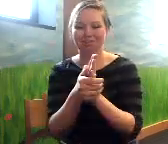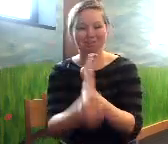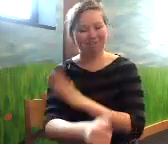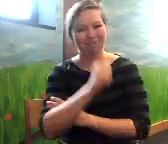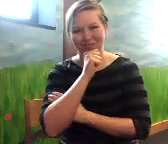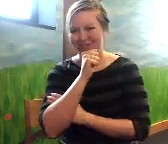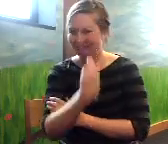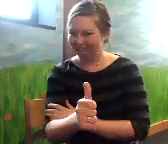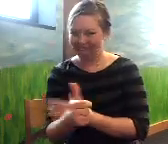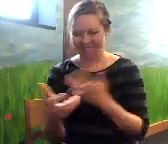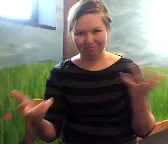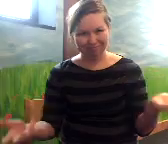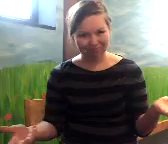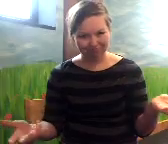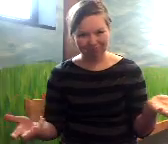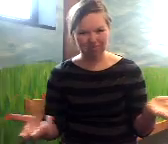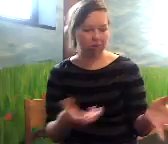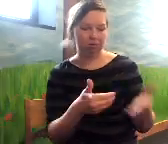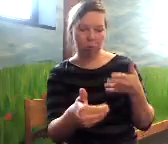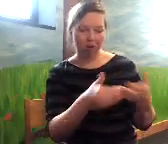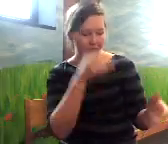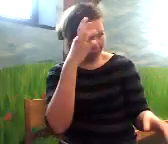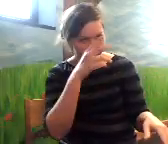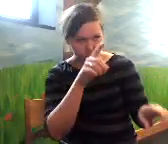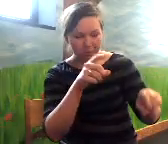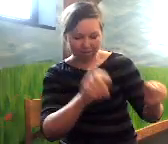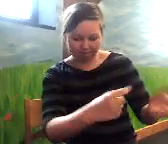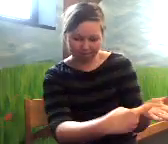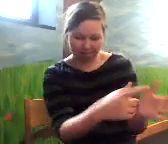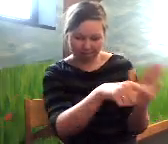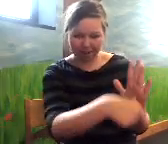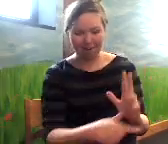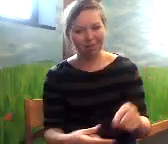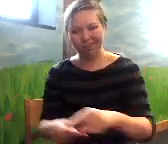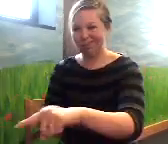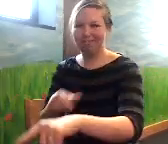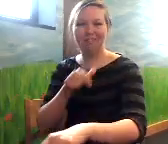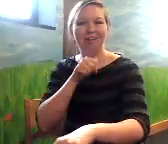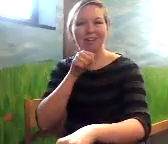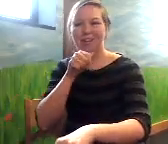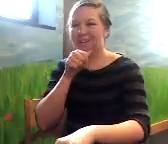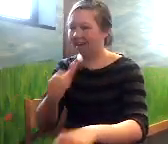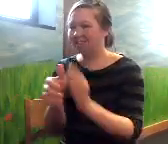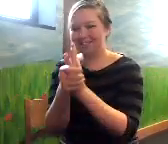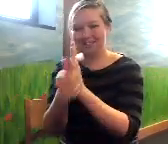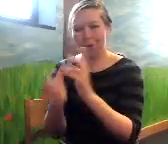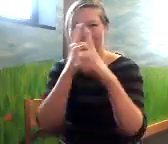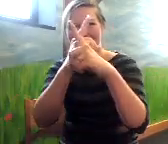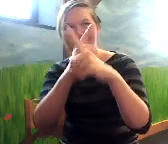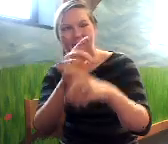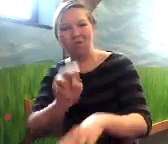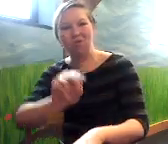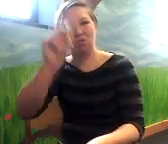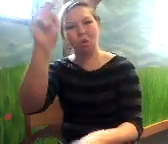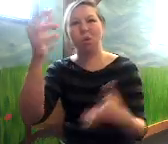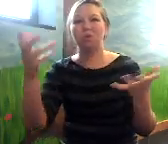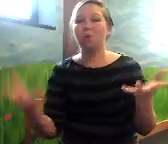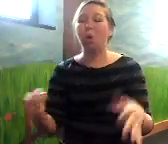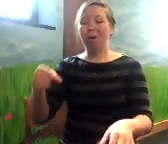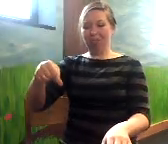this phase that, in order to sort of continue to take the fight to the Vietnamese, Nixon